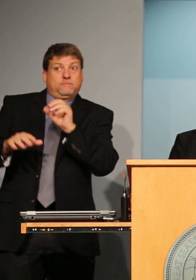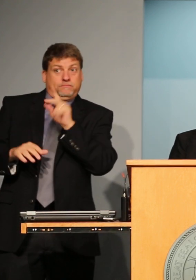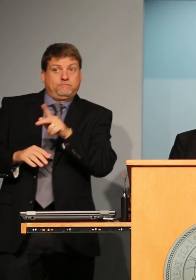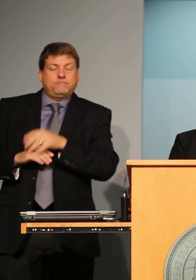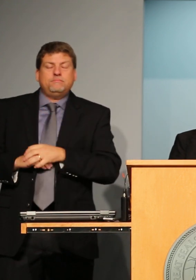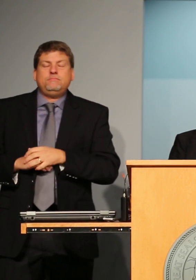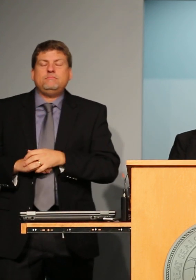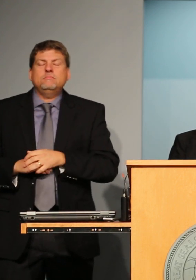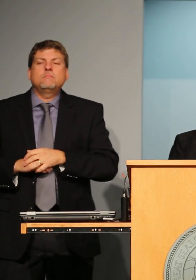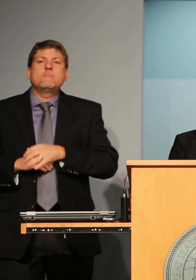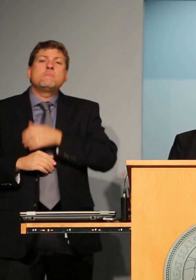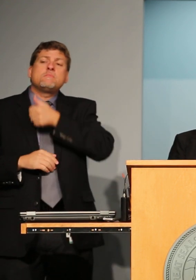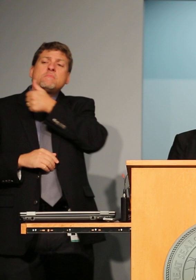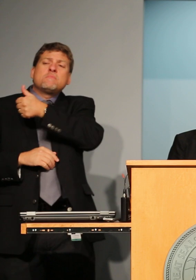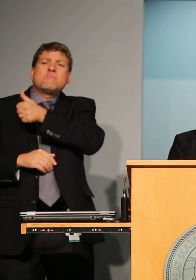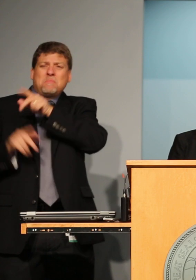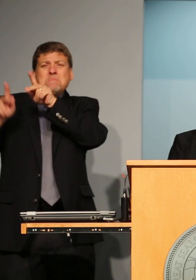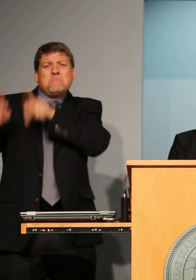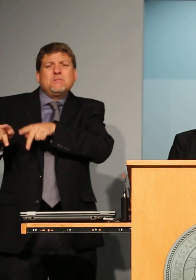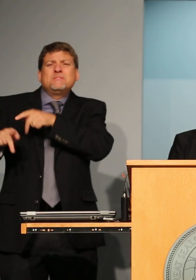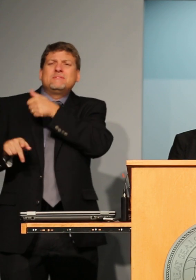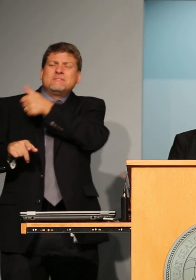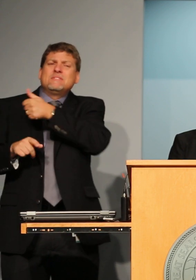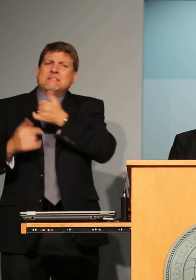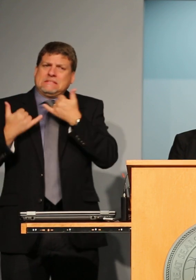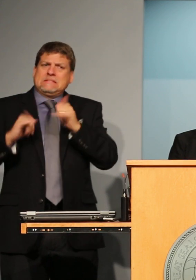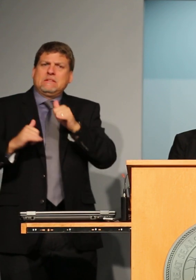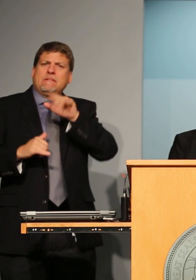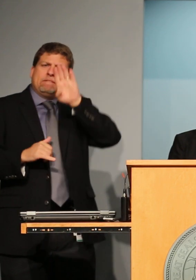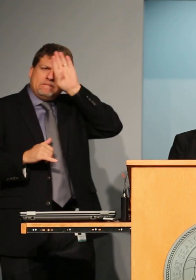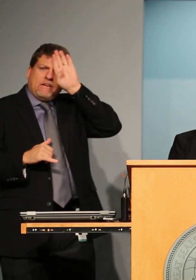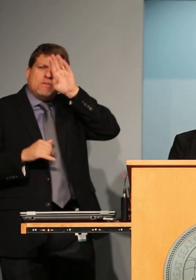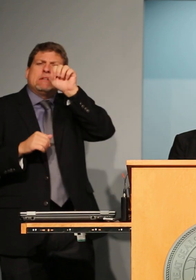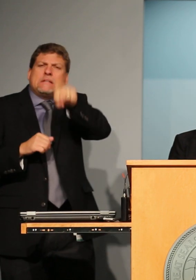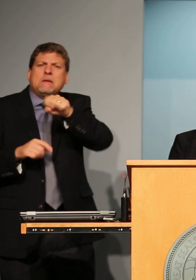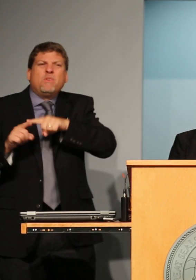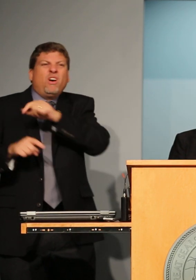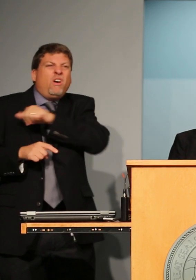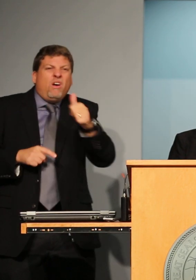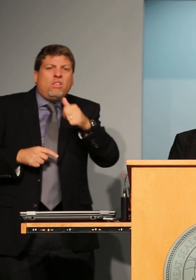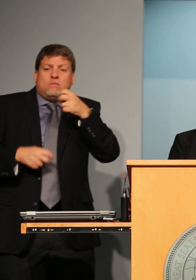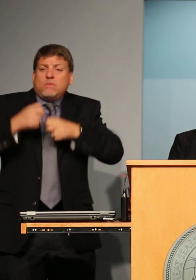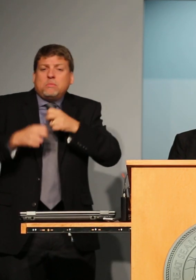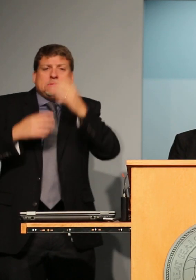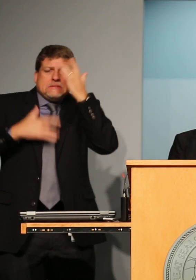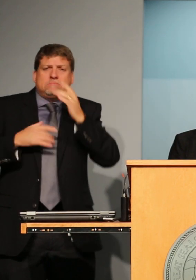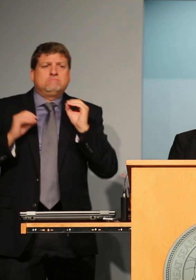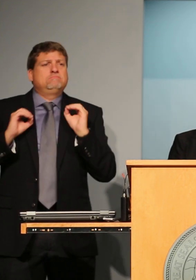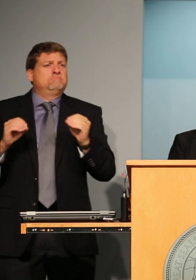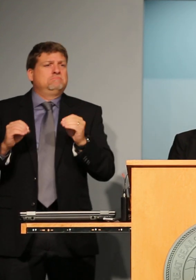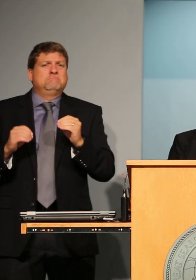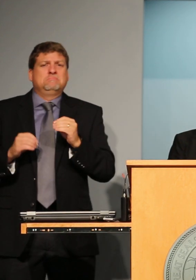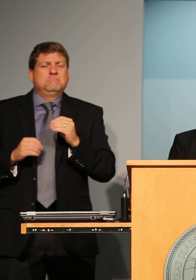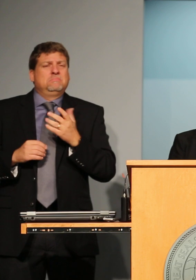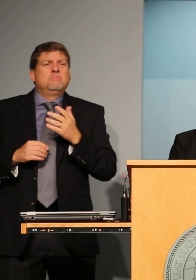time has a fever and does not have any other symptoms characteristic of